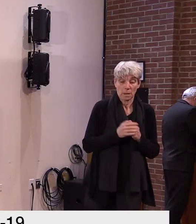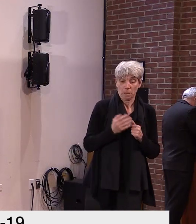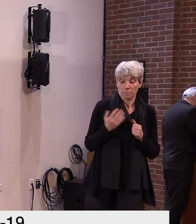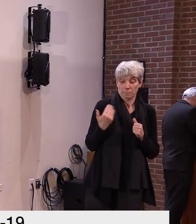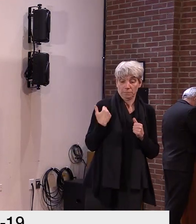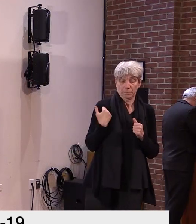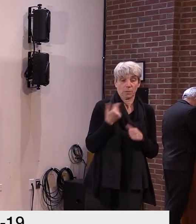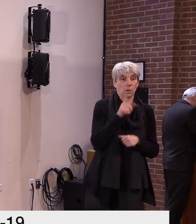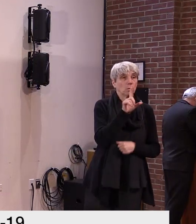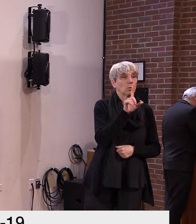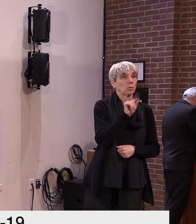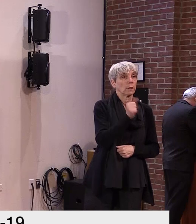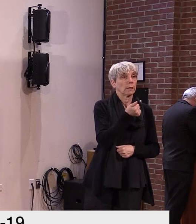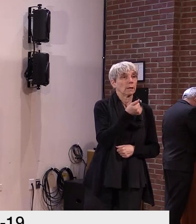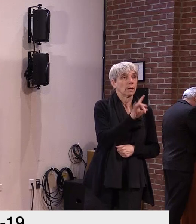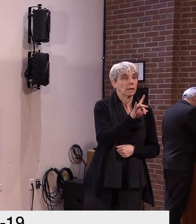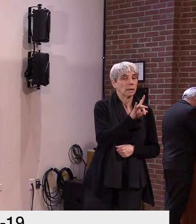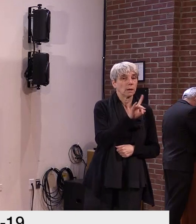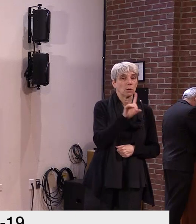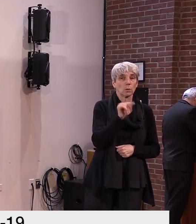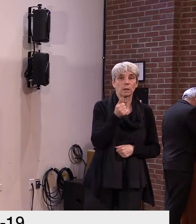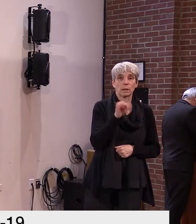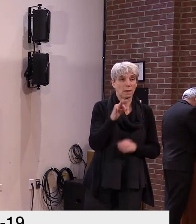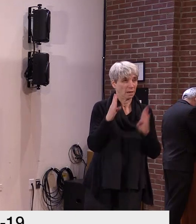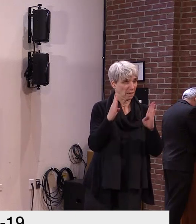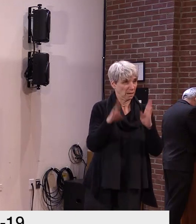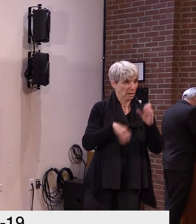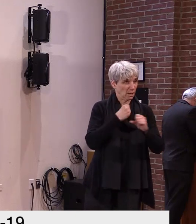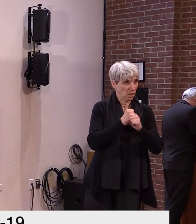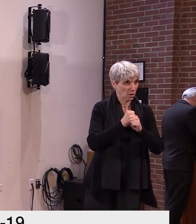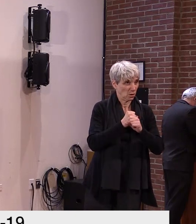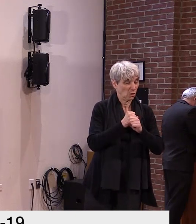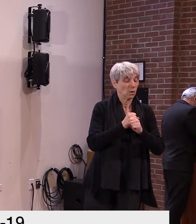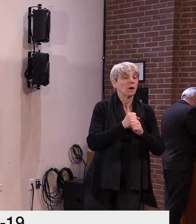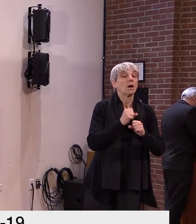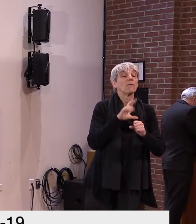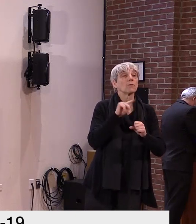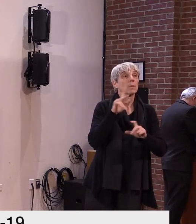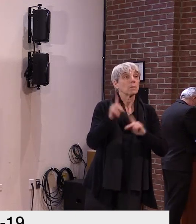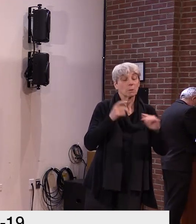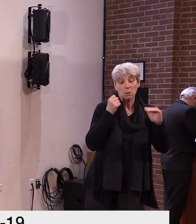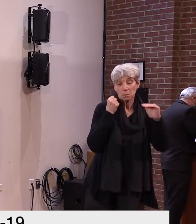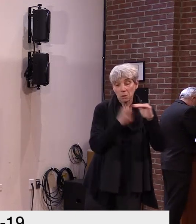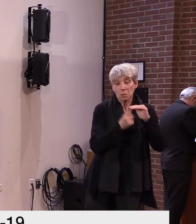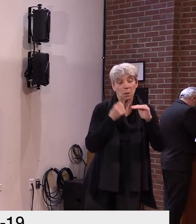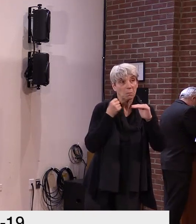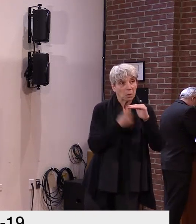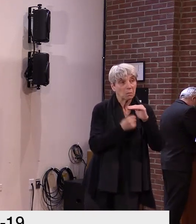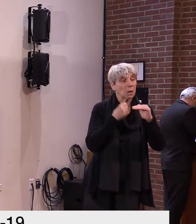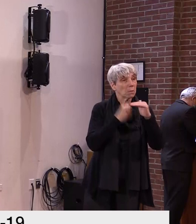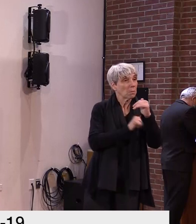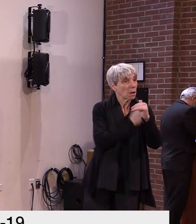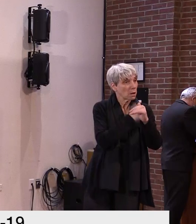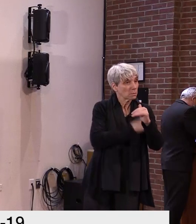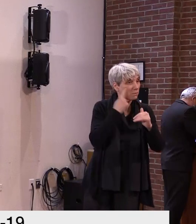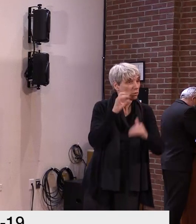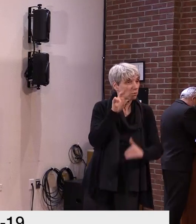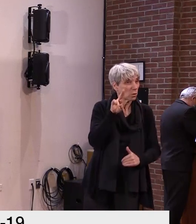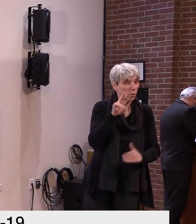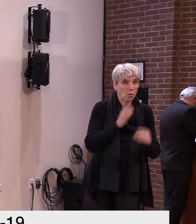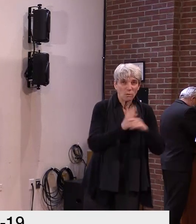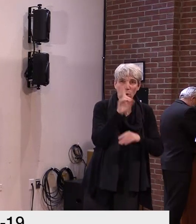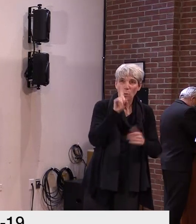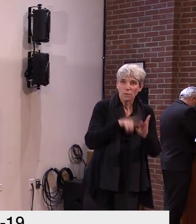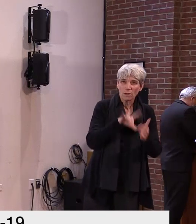2018-19 flu season, Vermonters were hospitalized due to flu more than 1,800 times, a